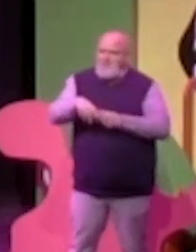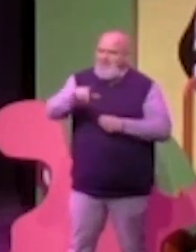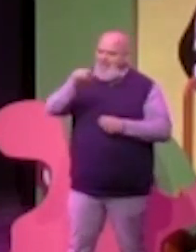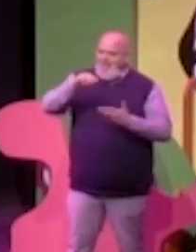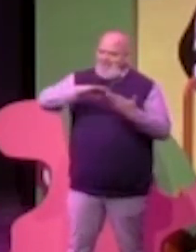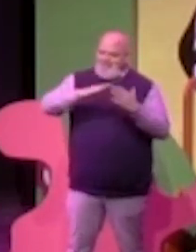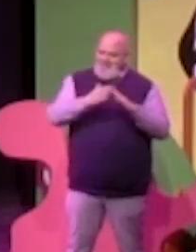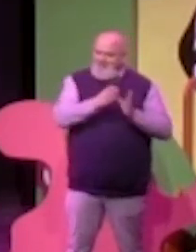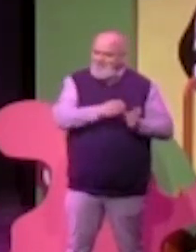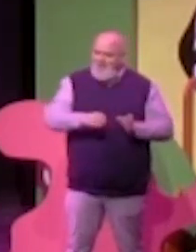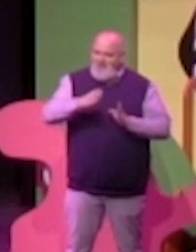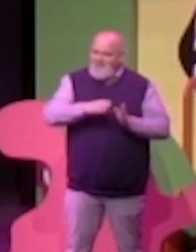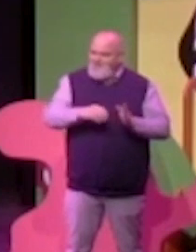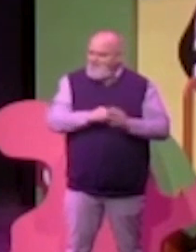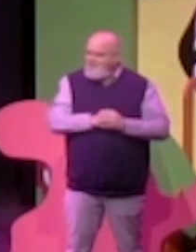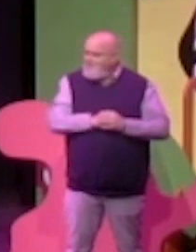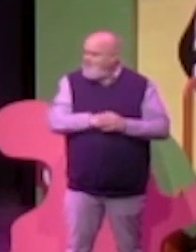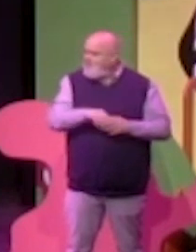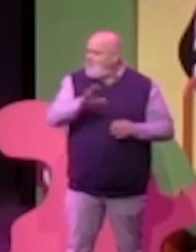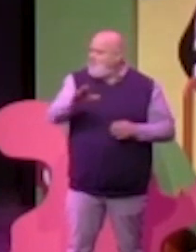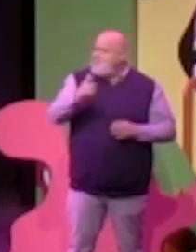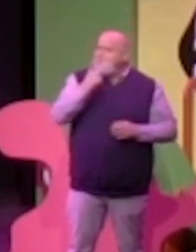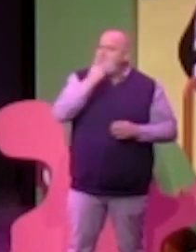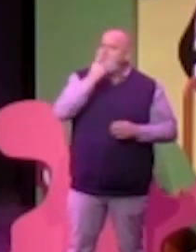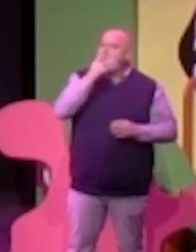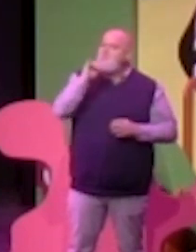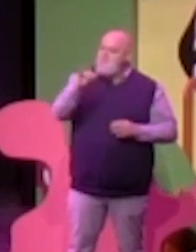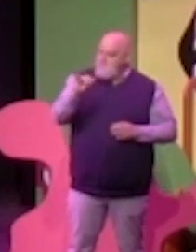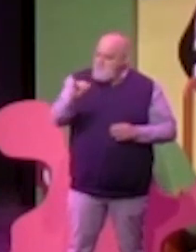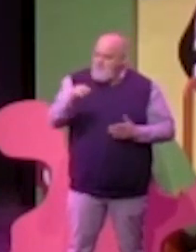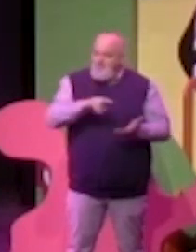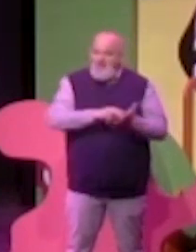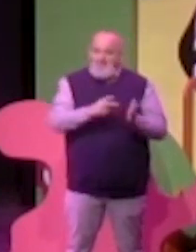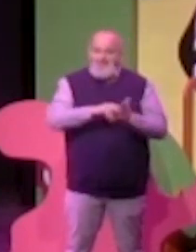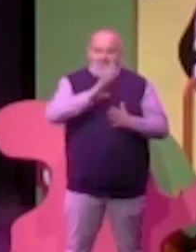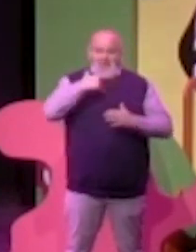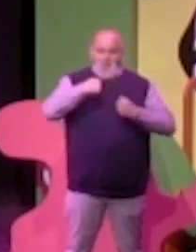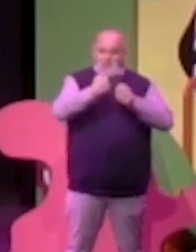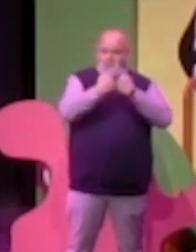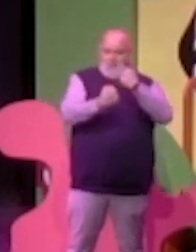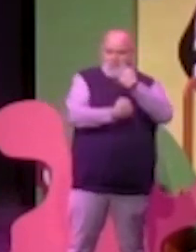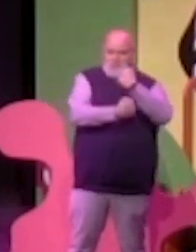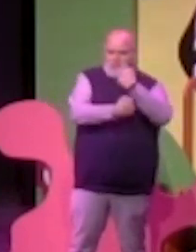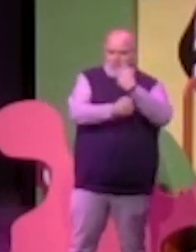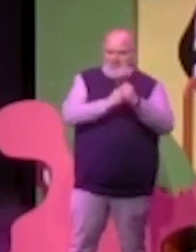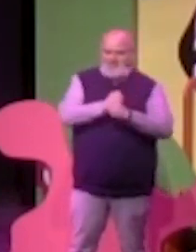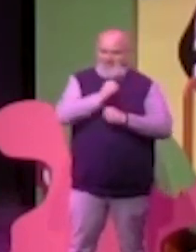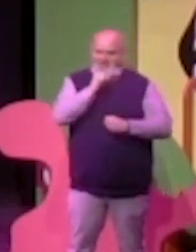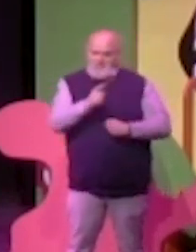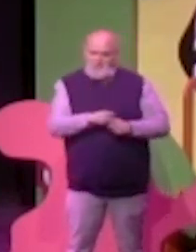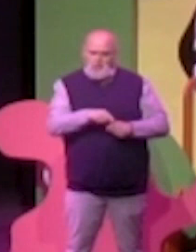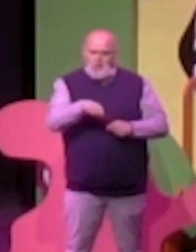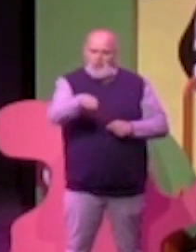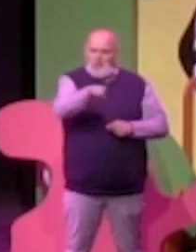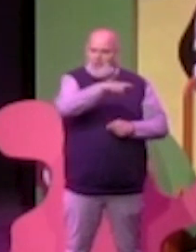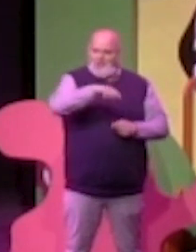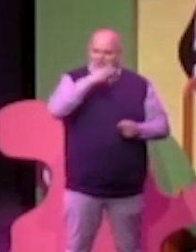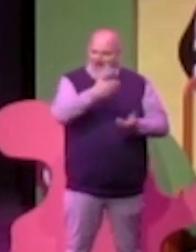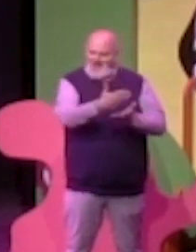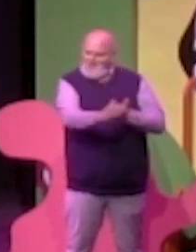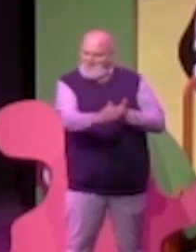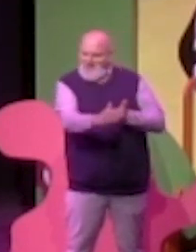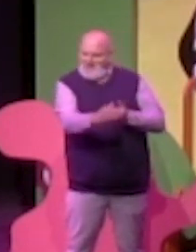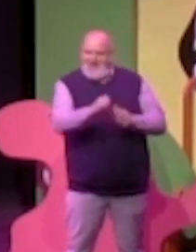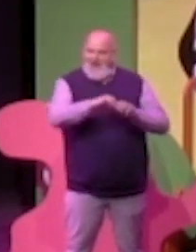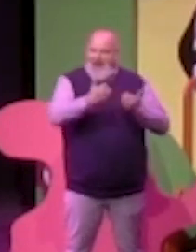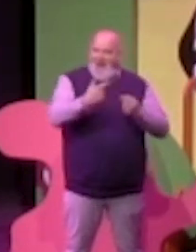Commission, they're not a 501c3. So we're like, oh, so that means our structure is making sure that they're not gonna present. So how are we